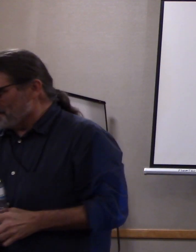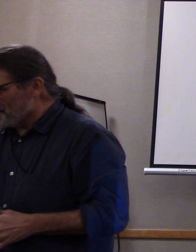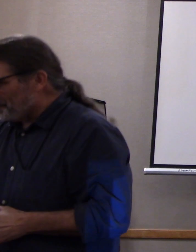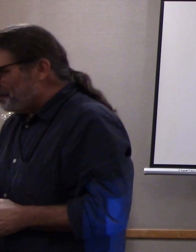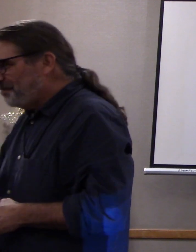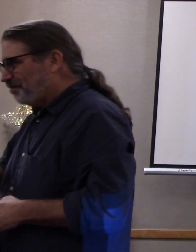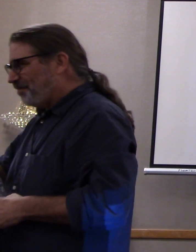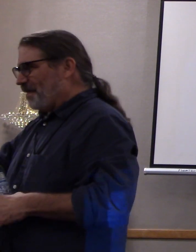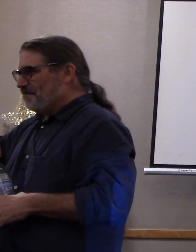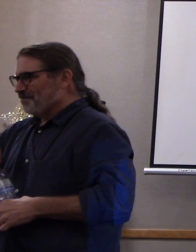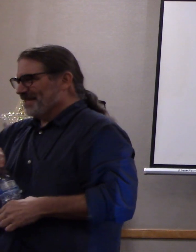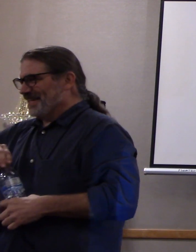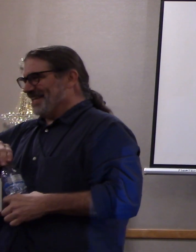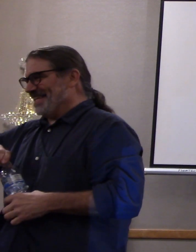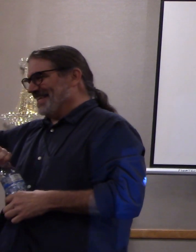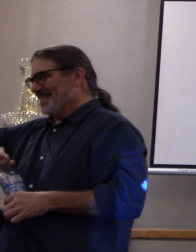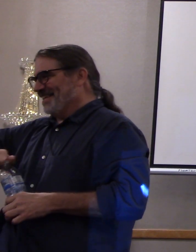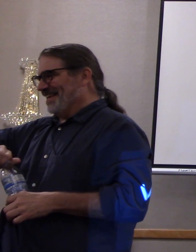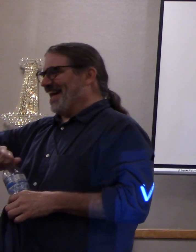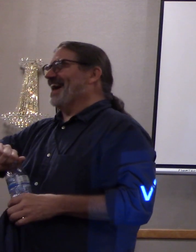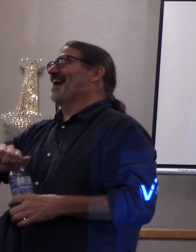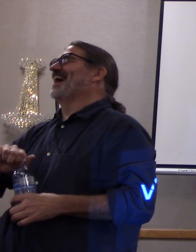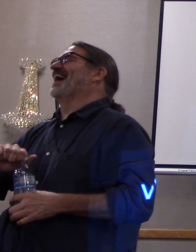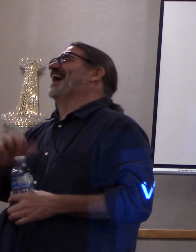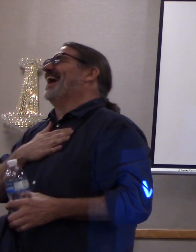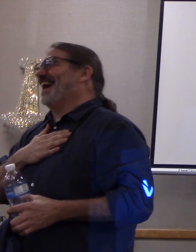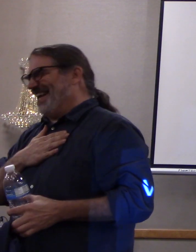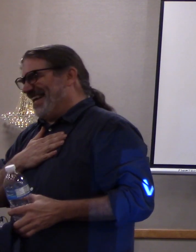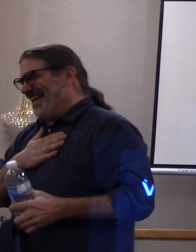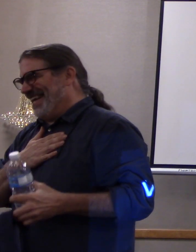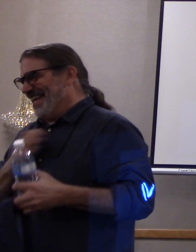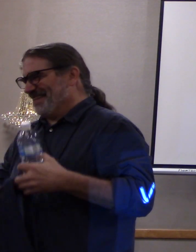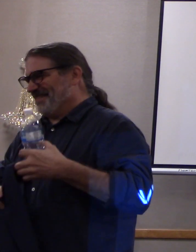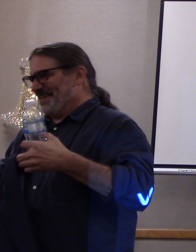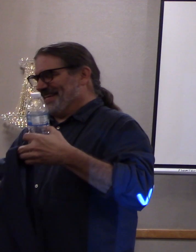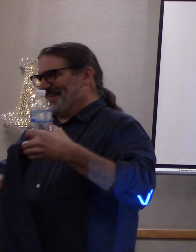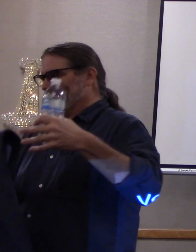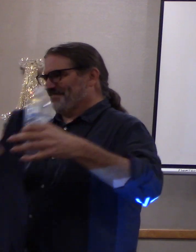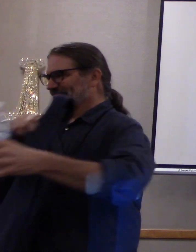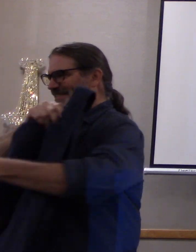Ha ha ha ha ha!